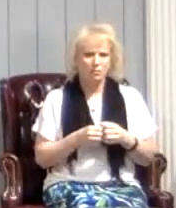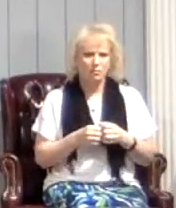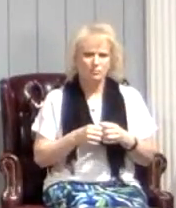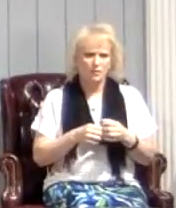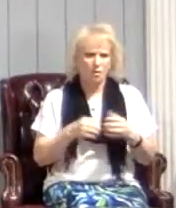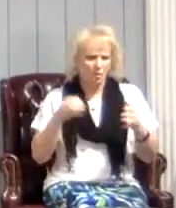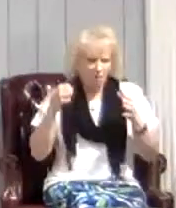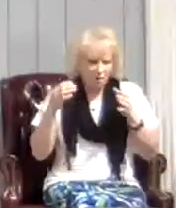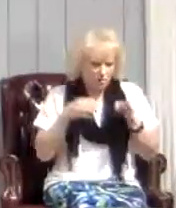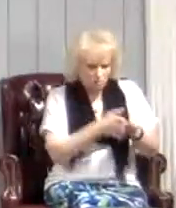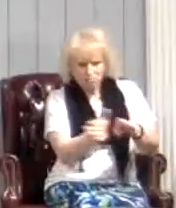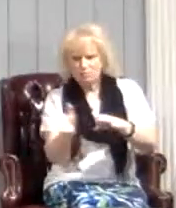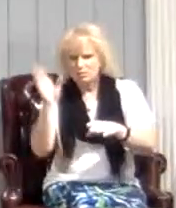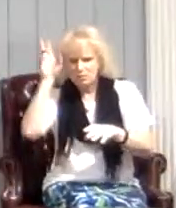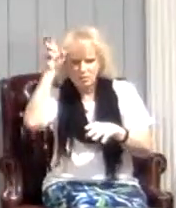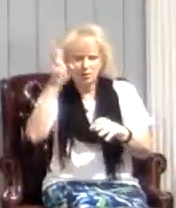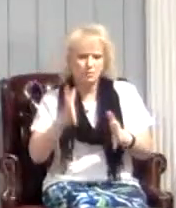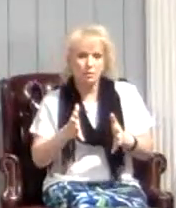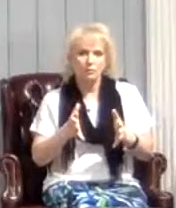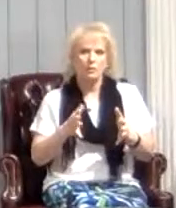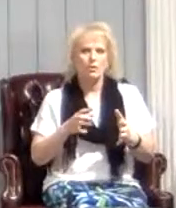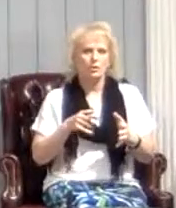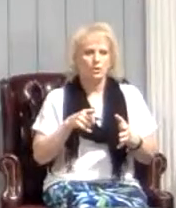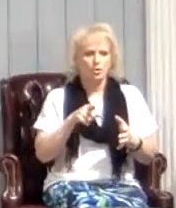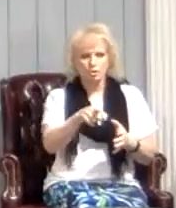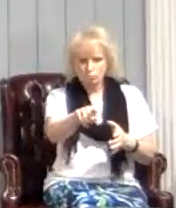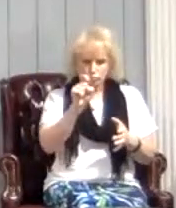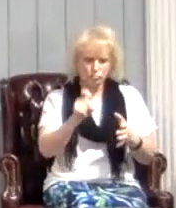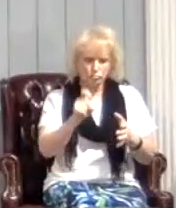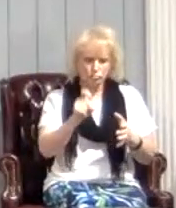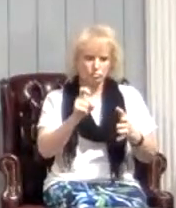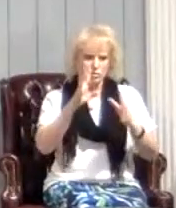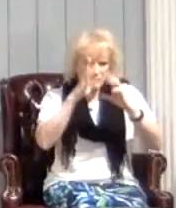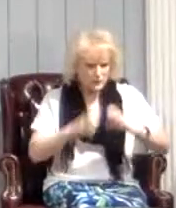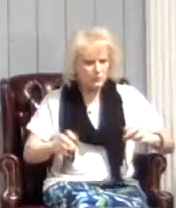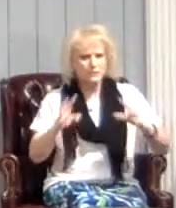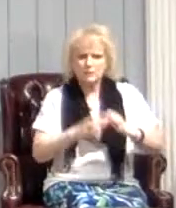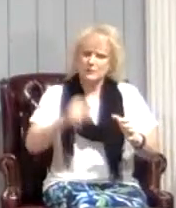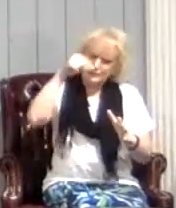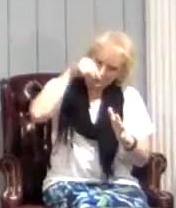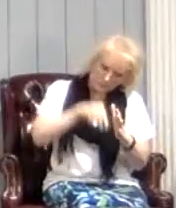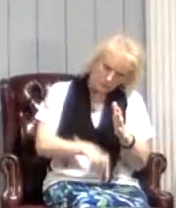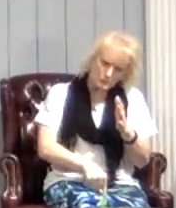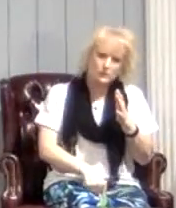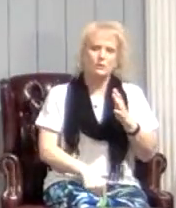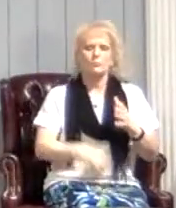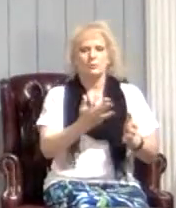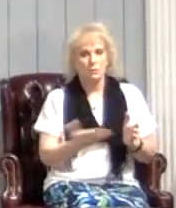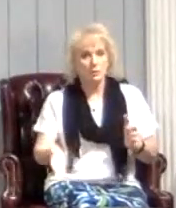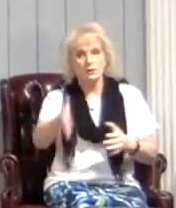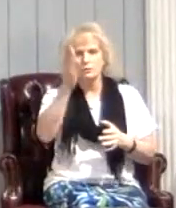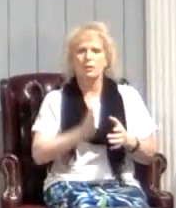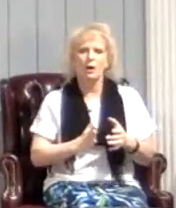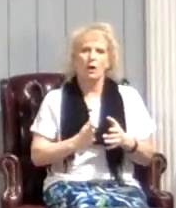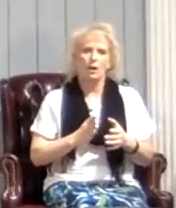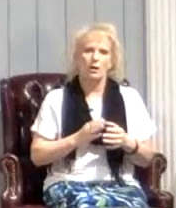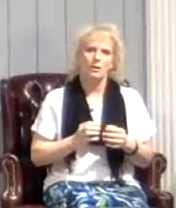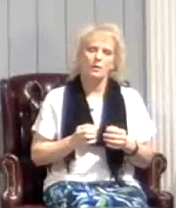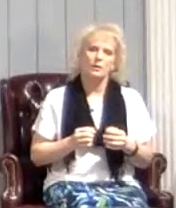Bible. If you want that kind of a heart, you're going to need to dig deep into the things of God.